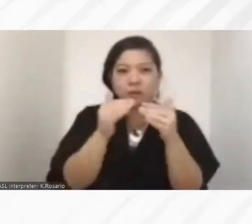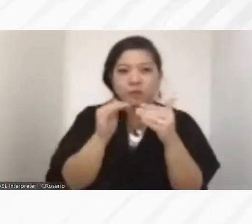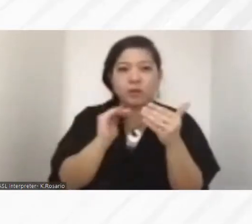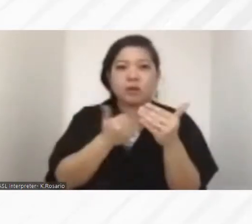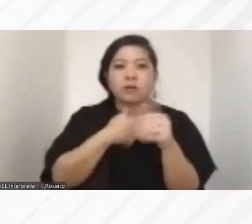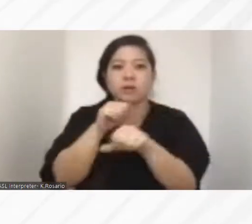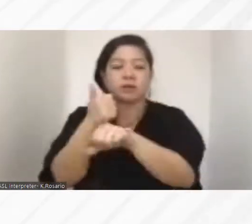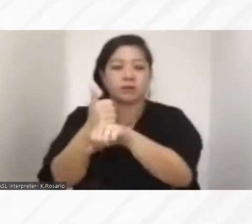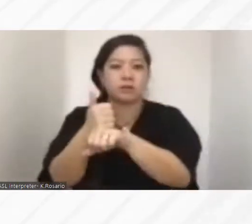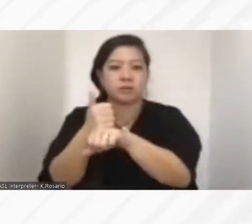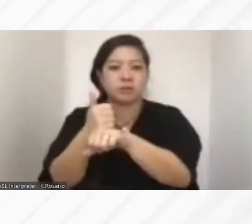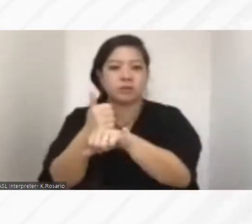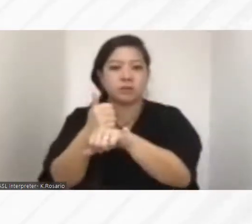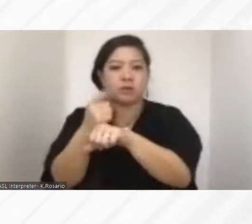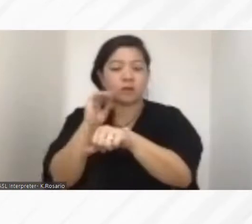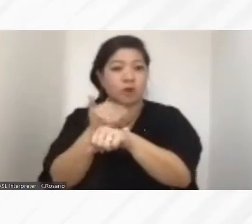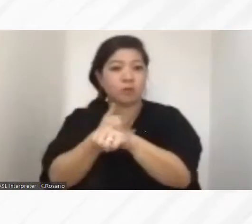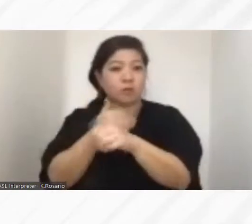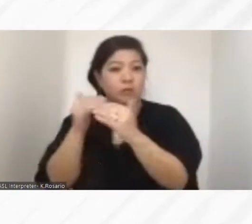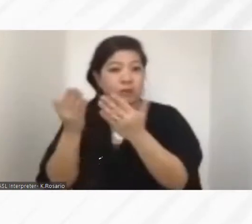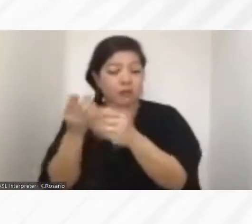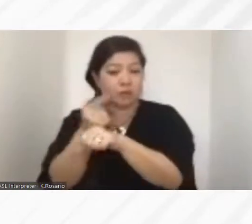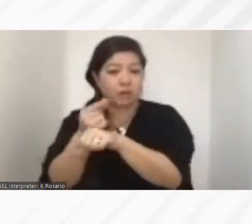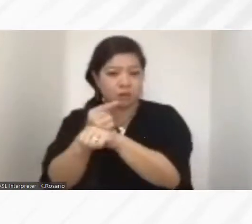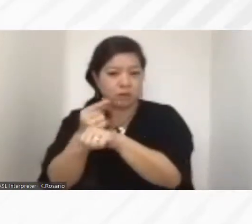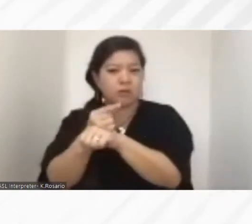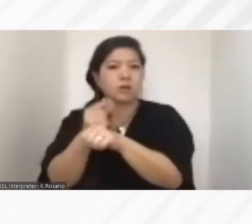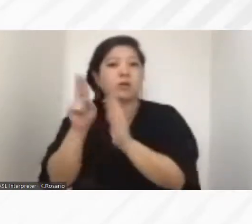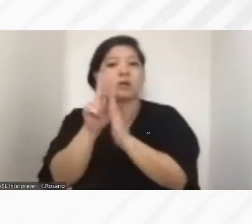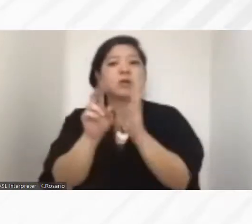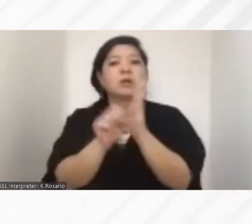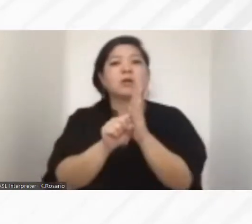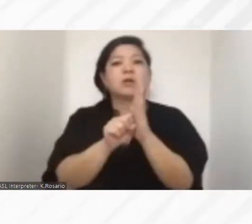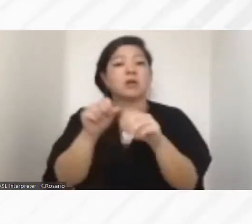arrival protocols for inbound travelers. U.S. Surgeon